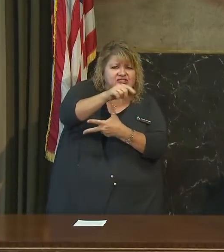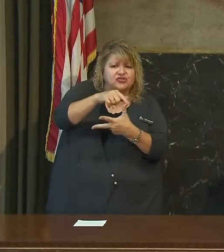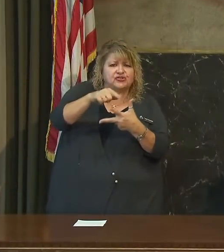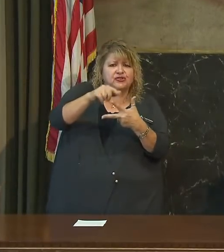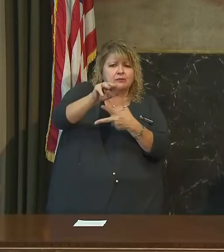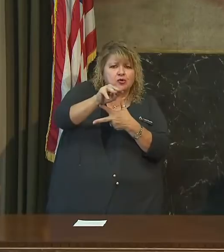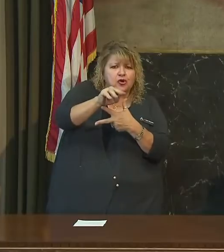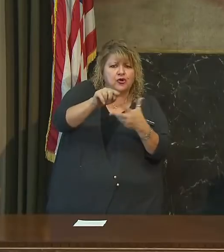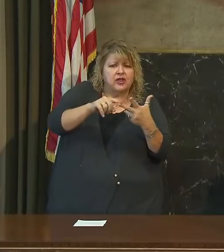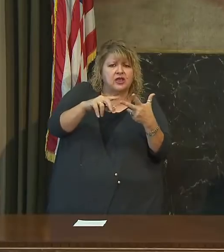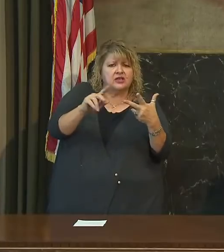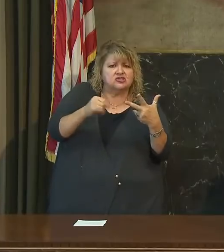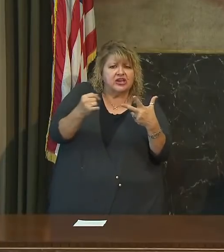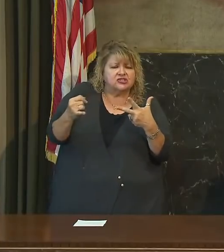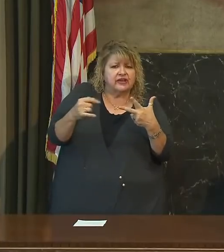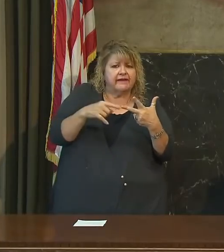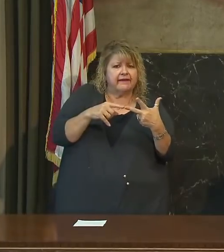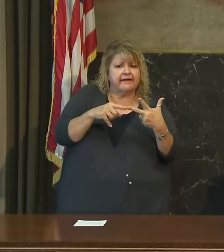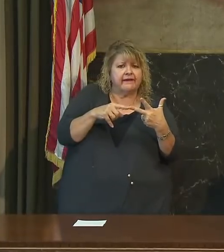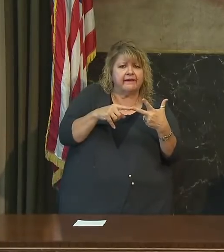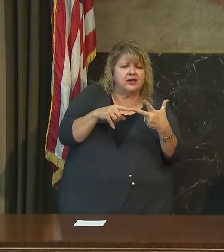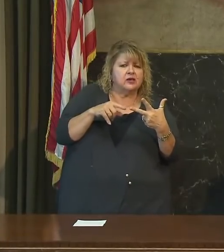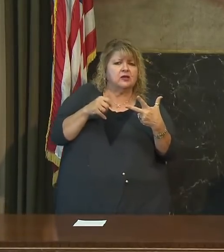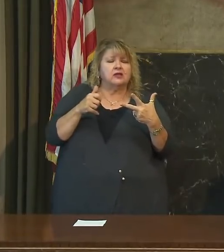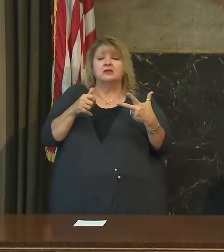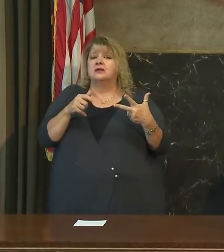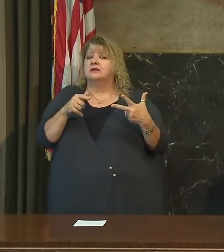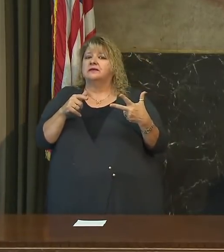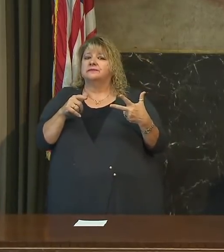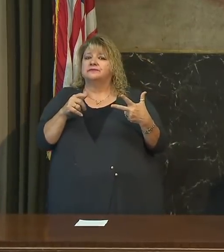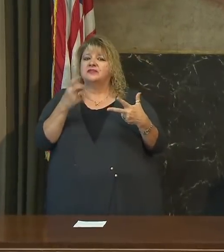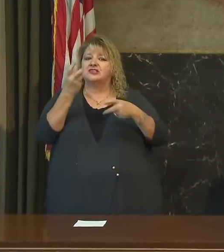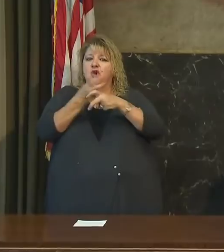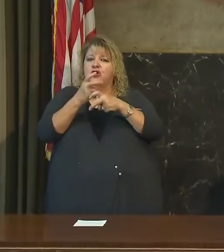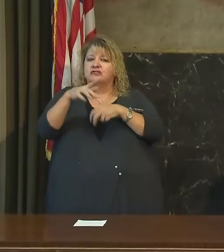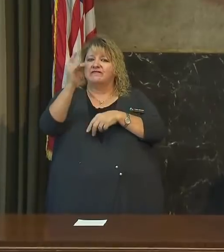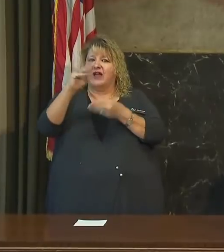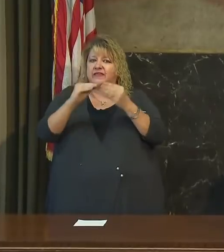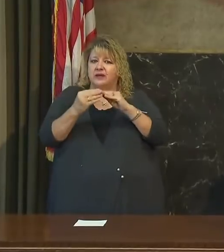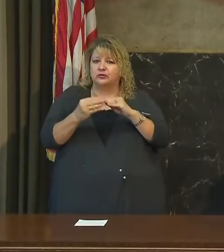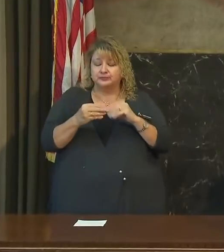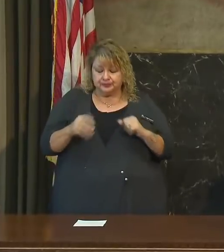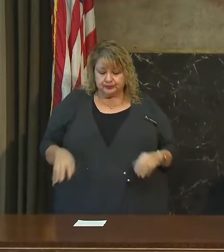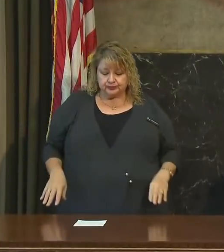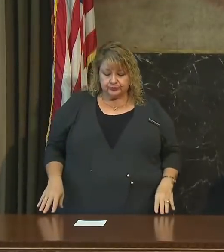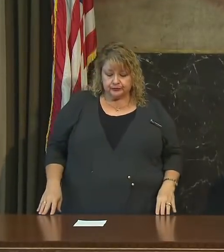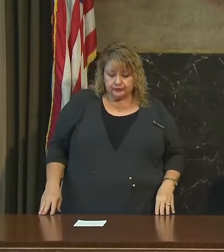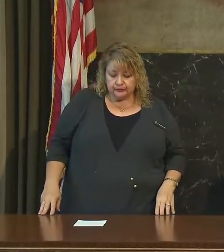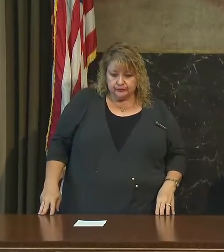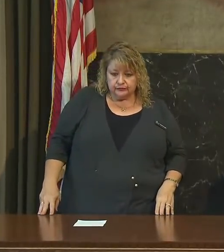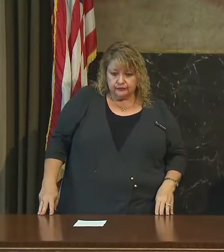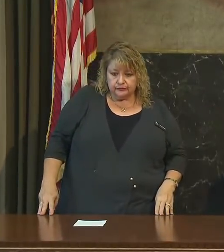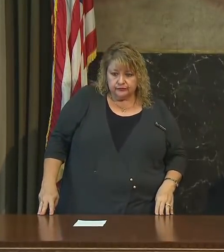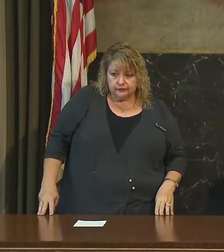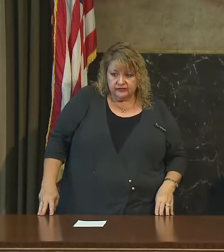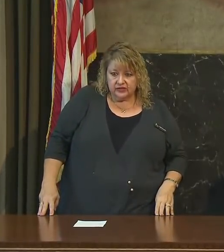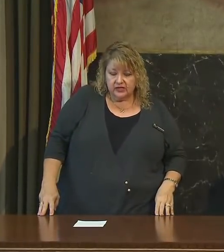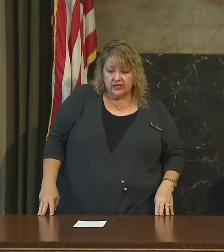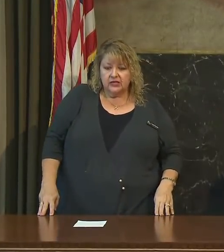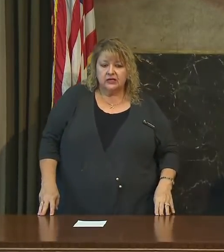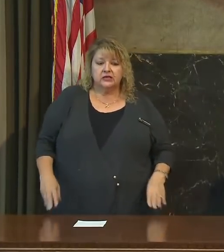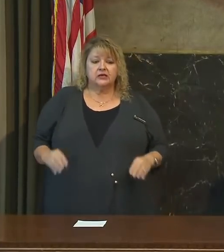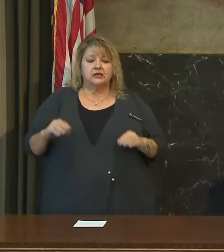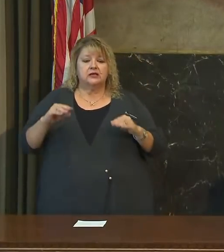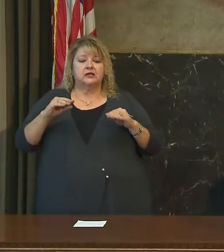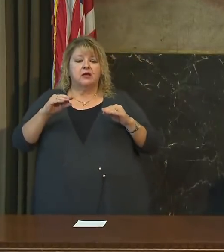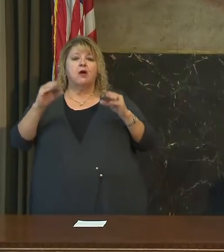Number one, the number of people who have taken each of the 3 vaccines is not equal. It's not even close to equal. For example, many more